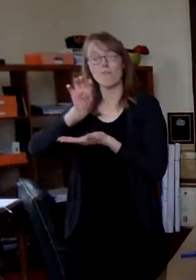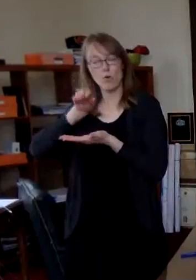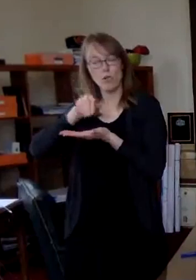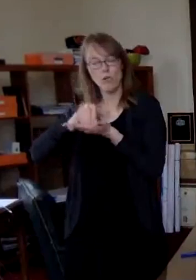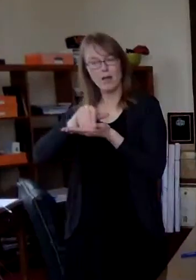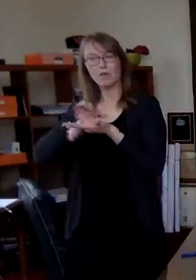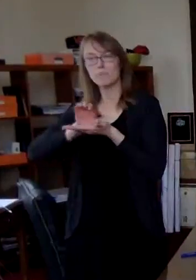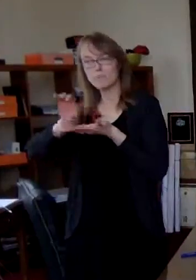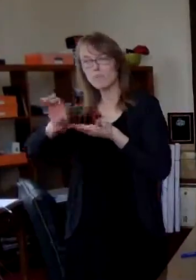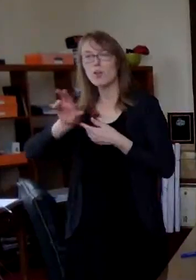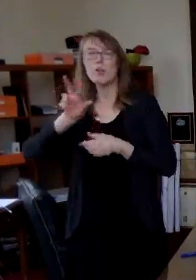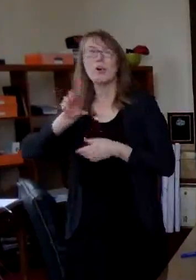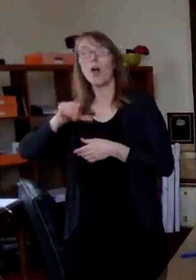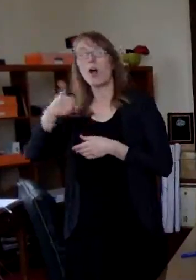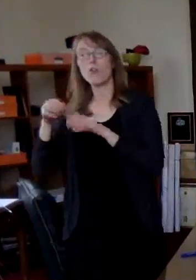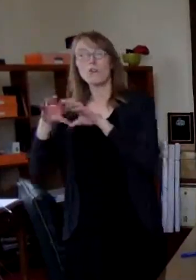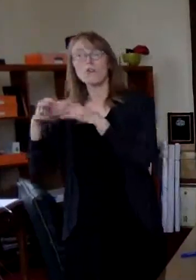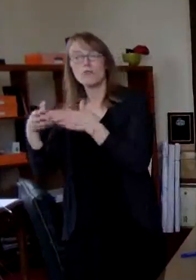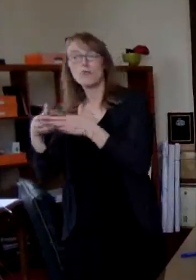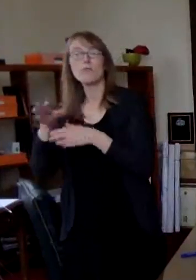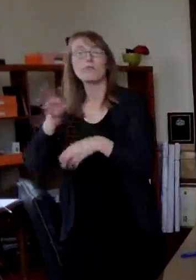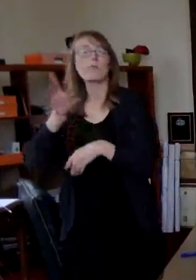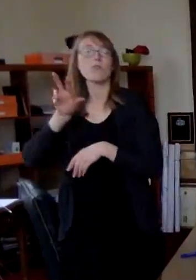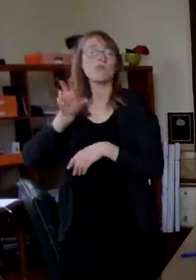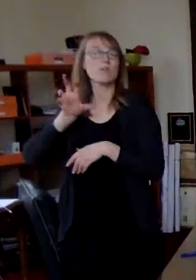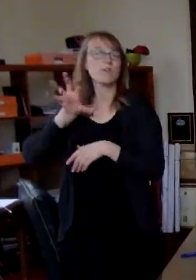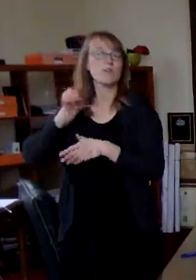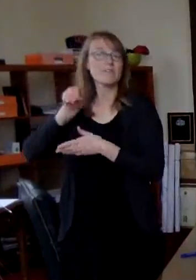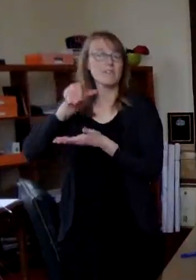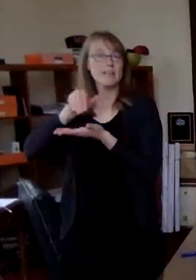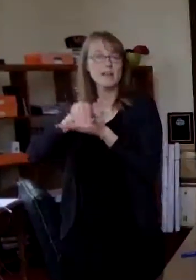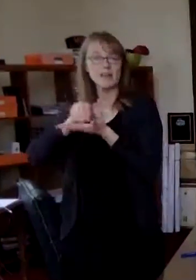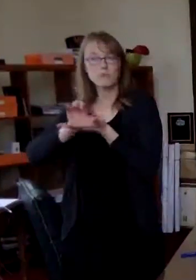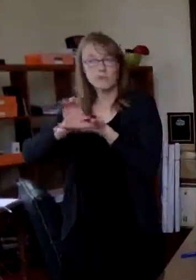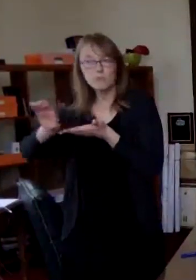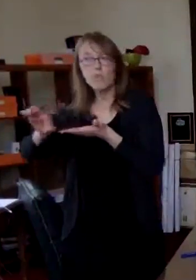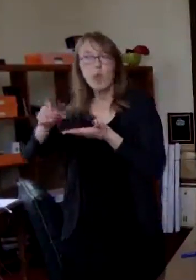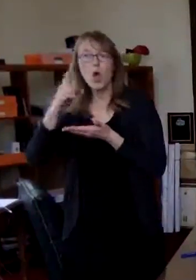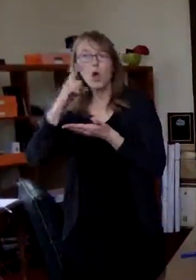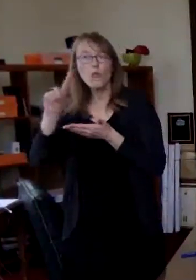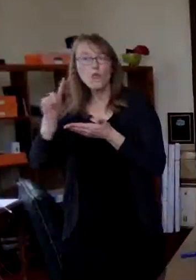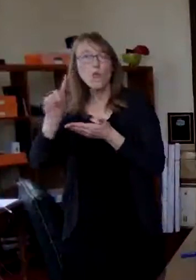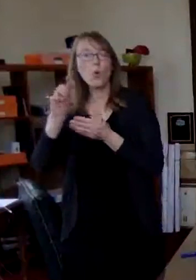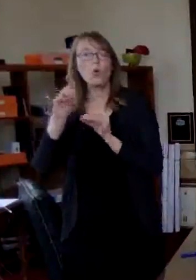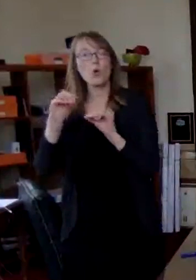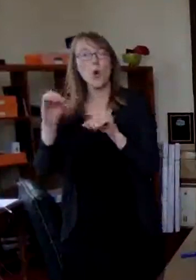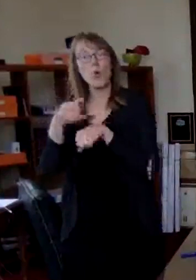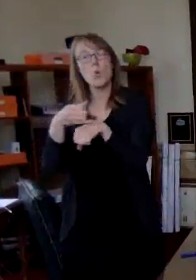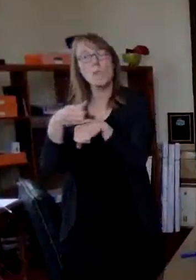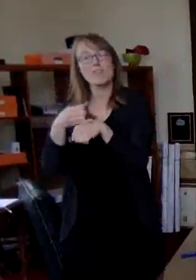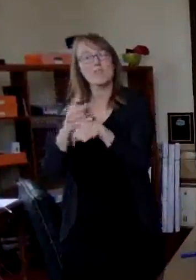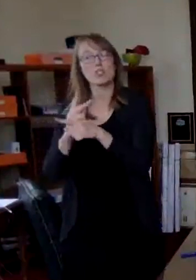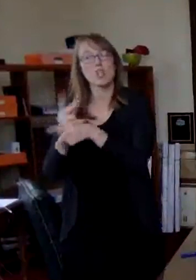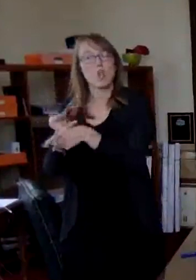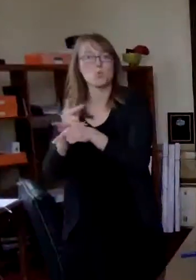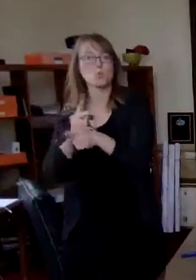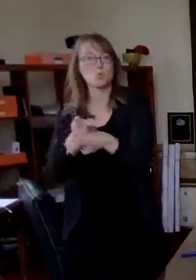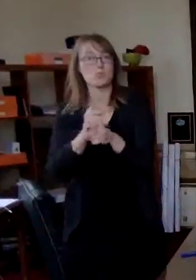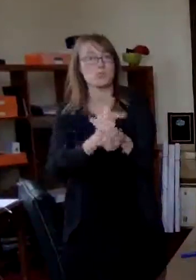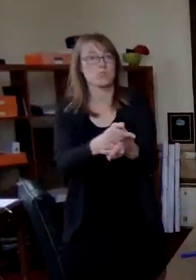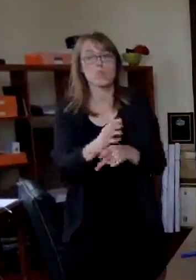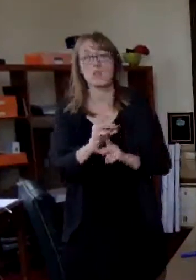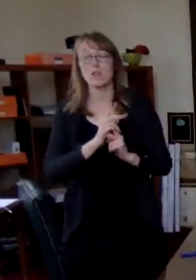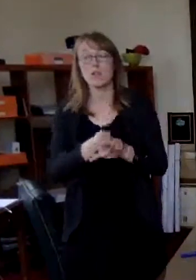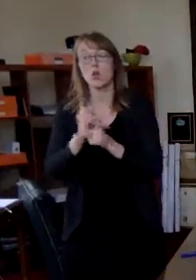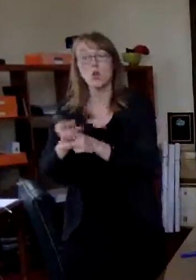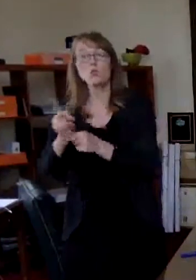fund. That's good for $5,000 no interest loans to small businesses. And our hope is that that's emergency money, and